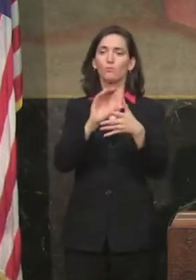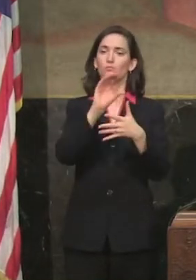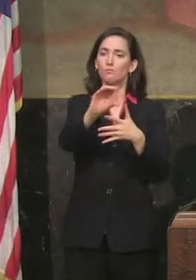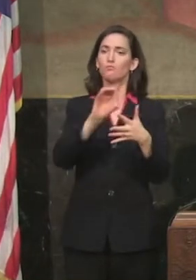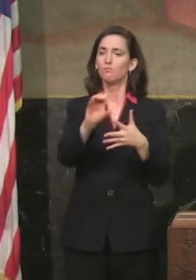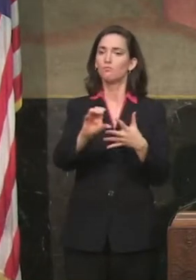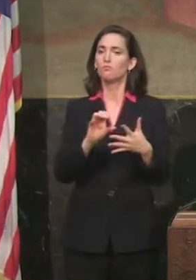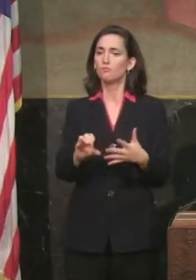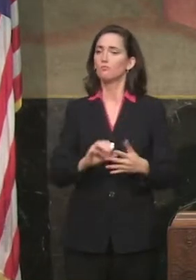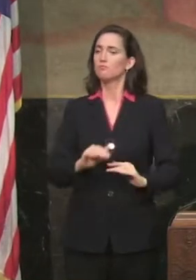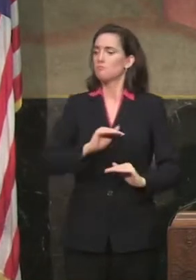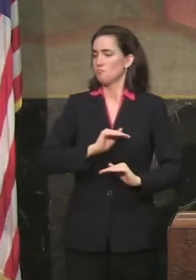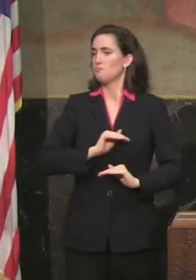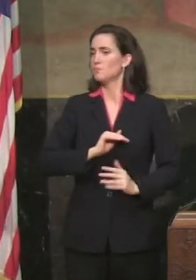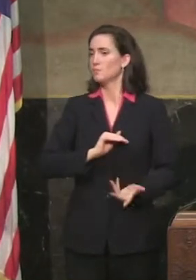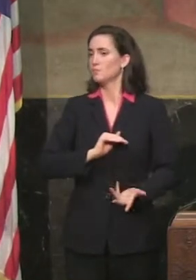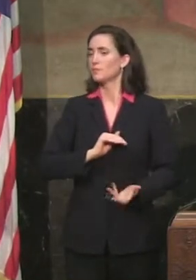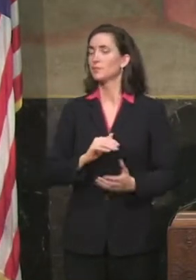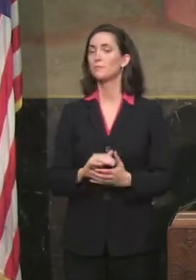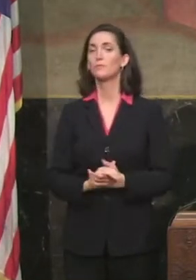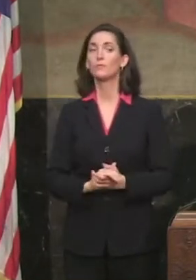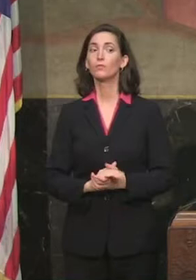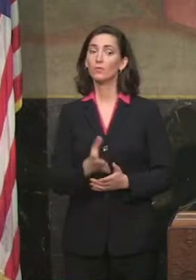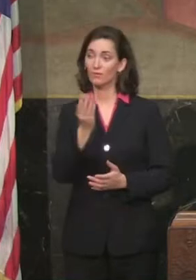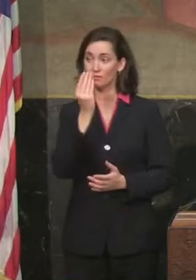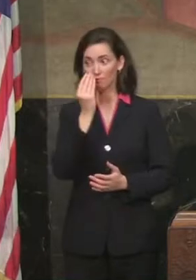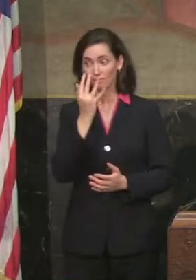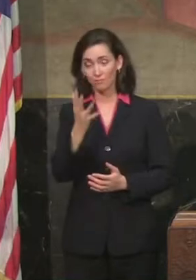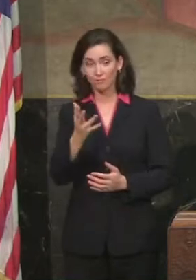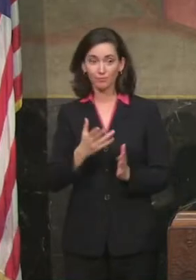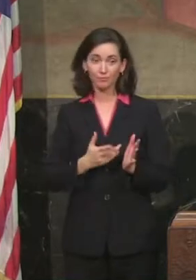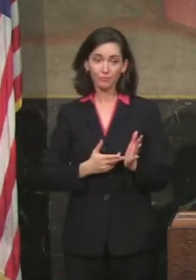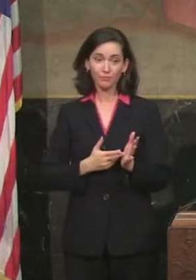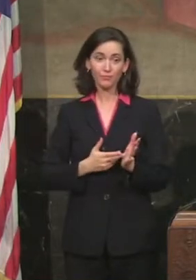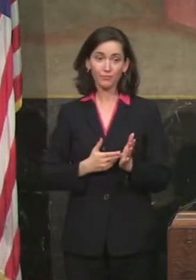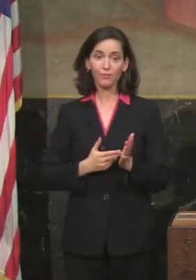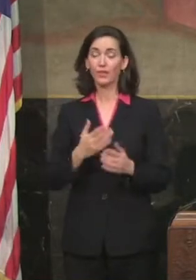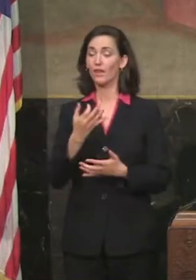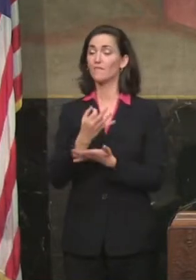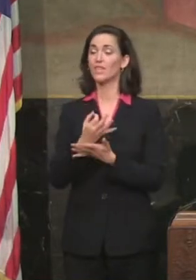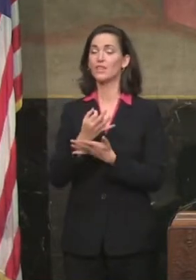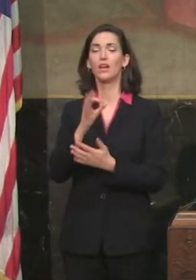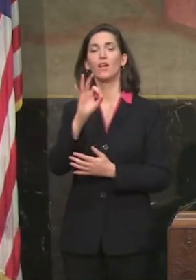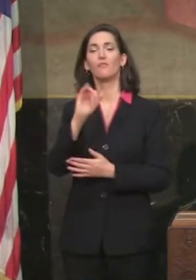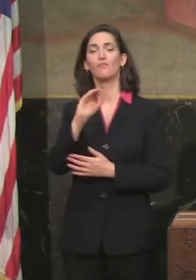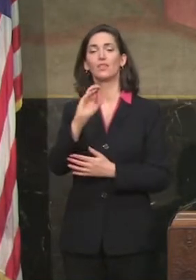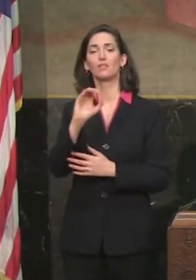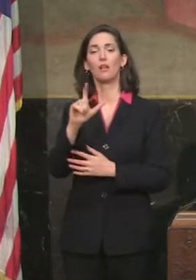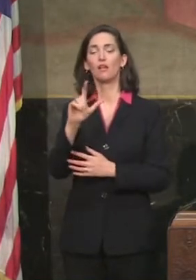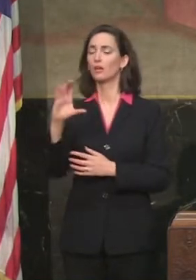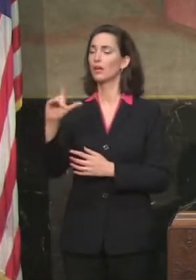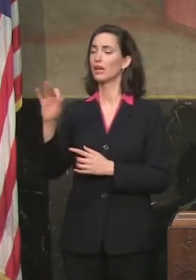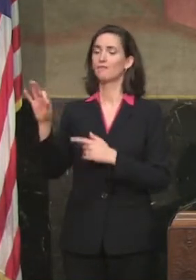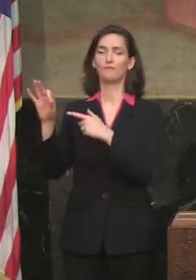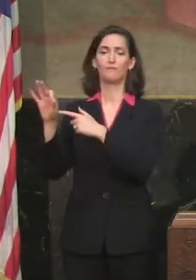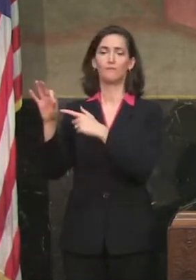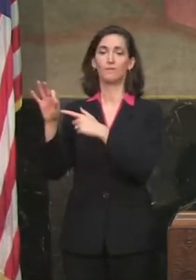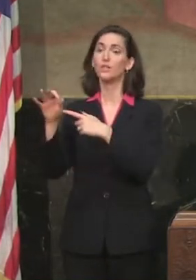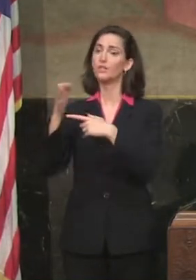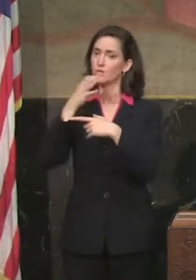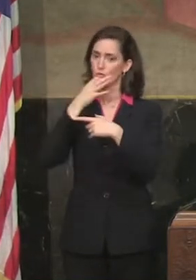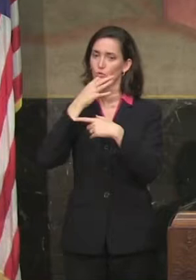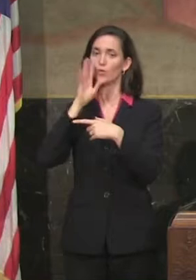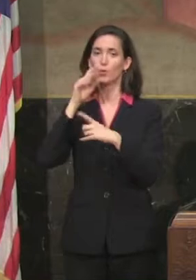Make no mistake, the fiscal cliff is coming. and we're going to have to find the